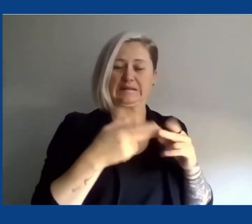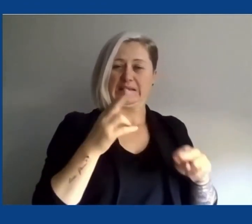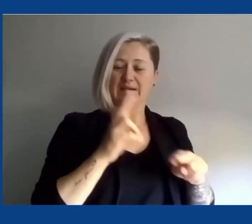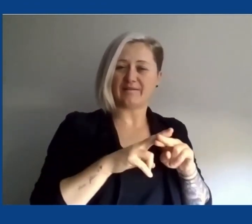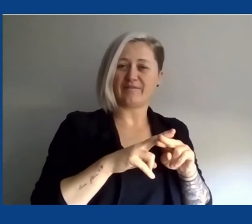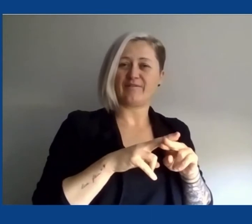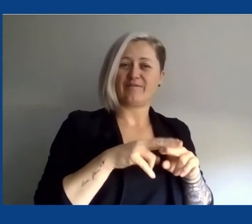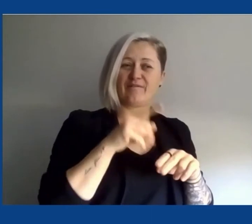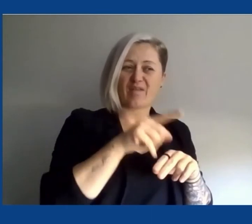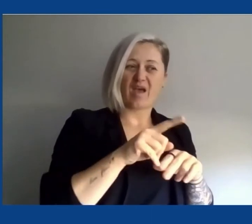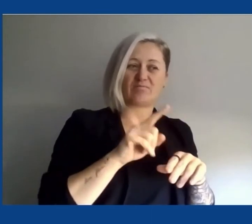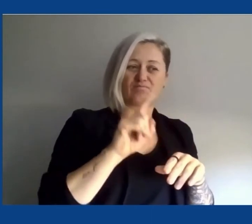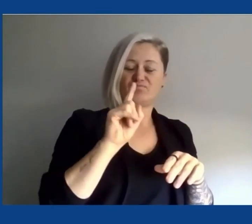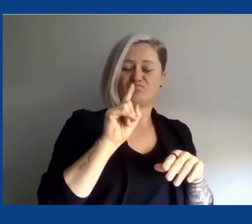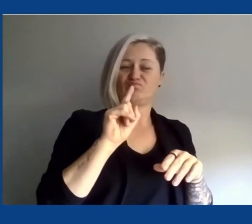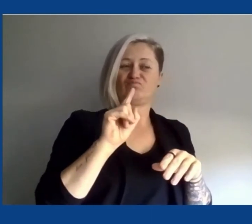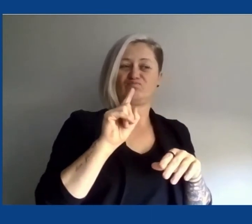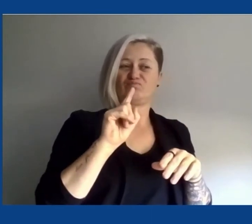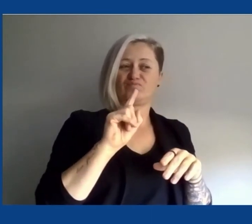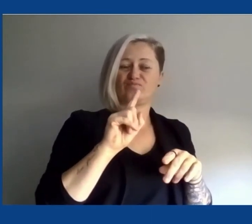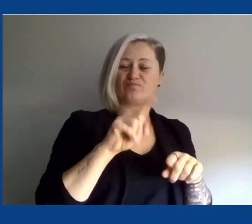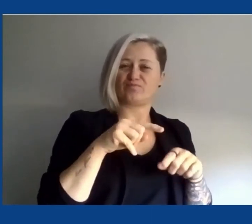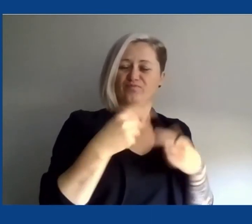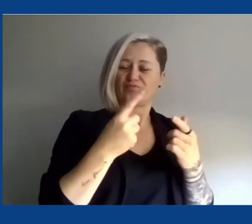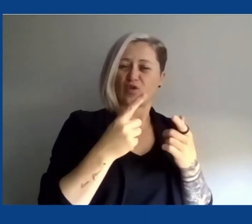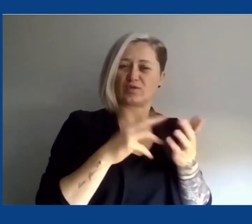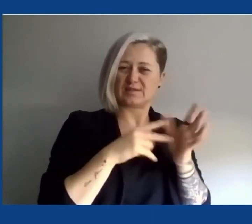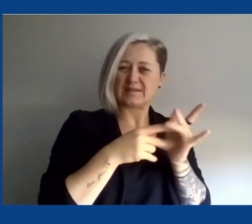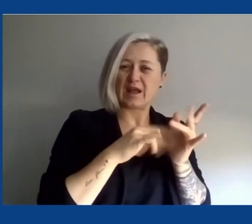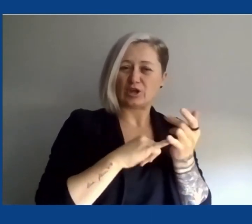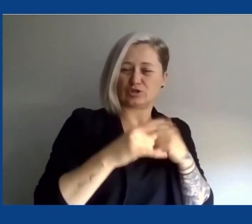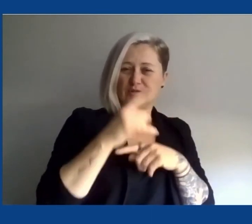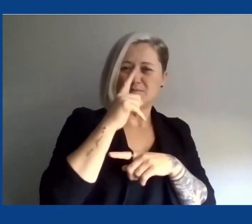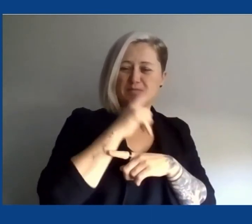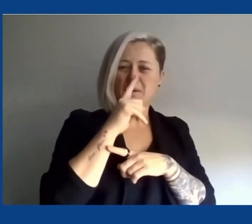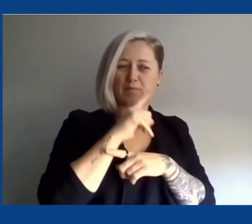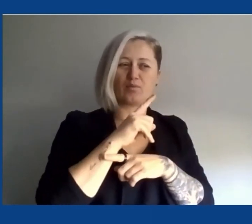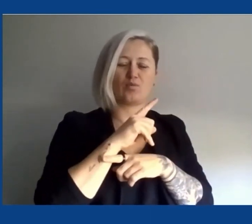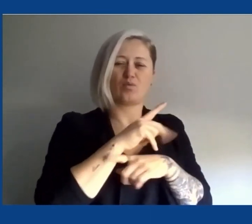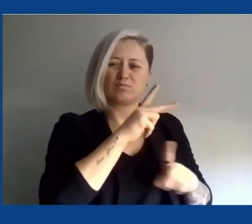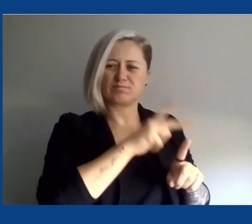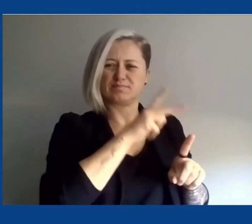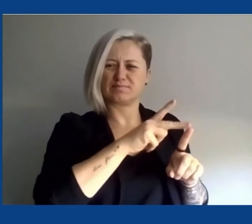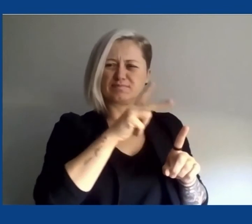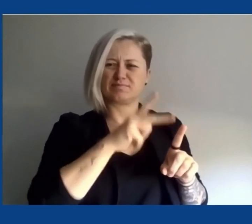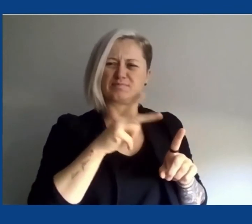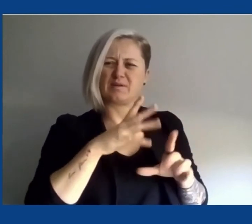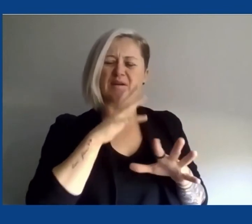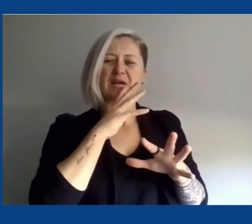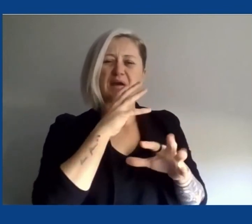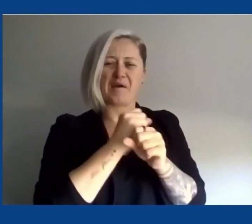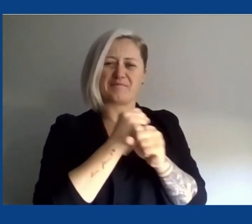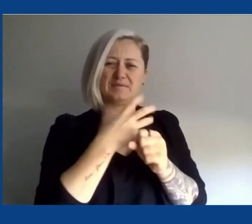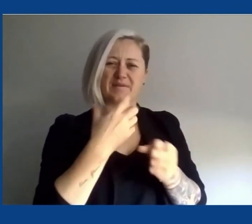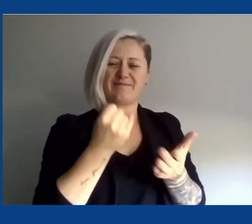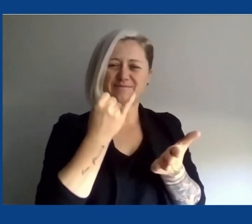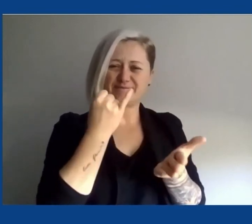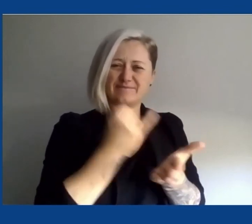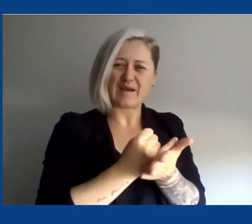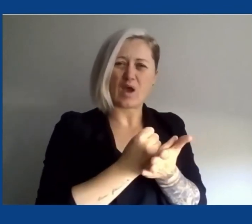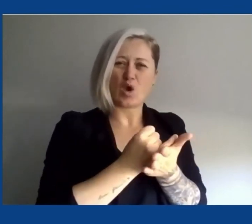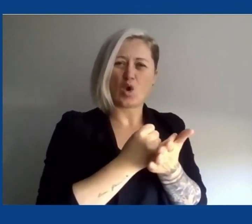First Nations people. Time after time, governments have failed to properly implement